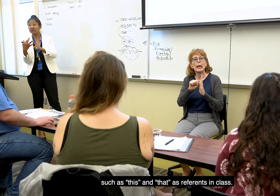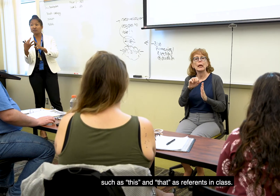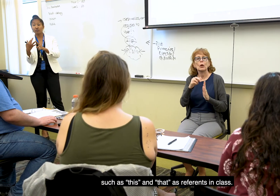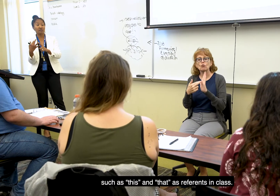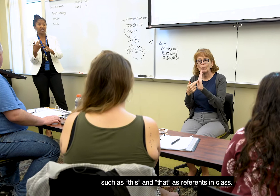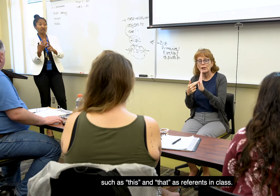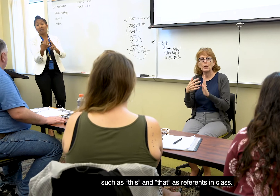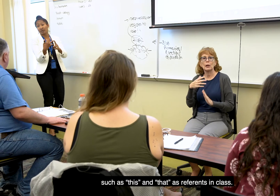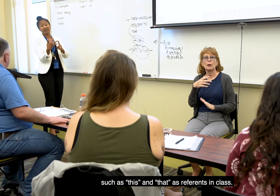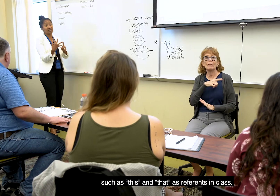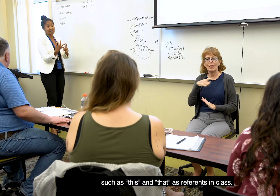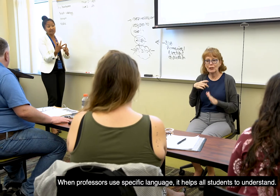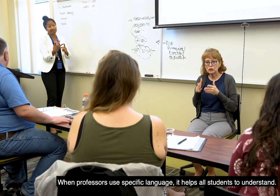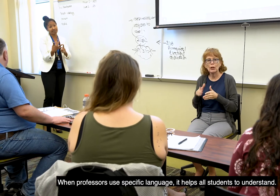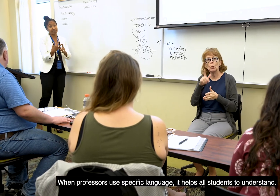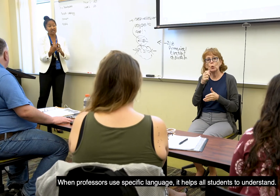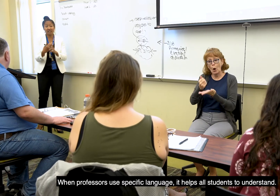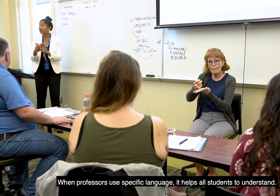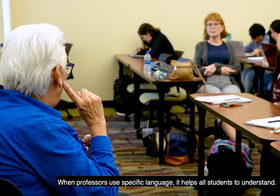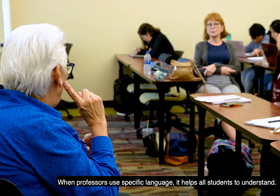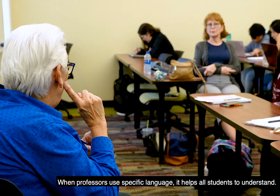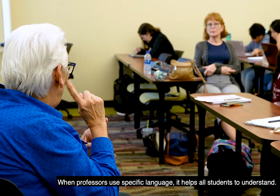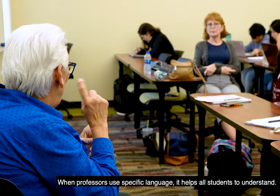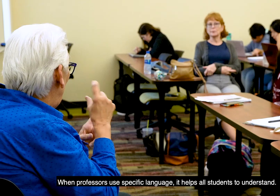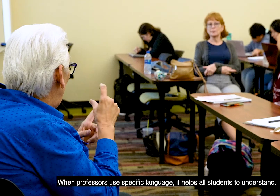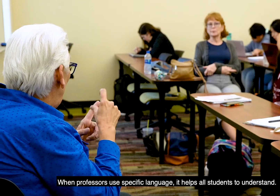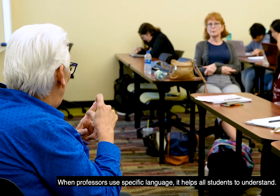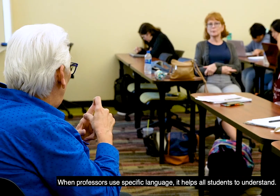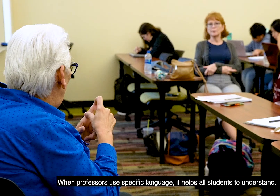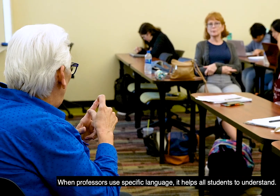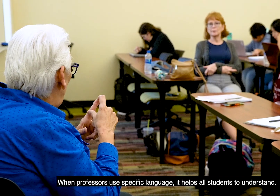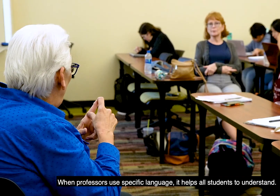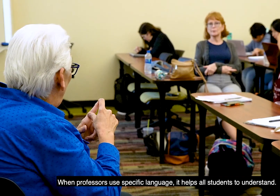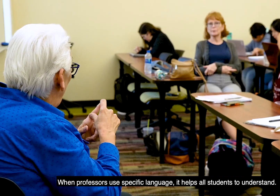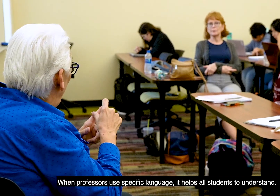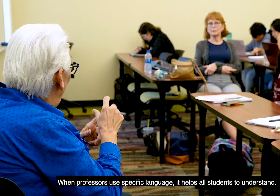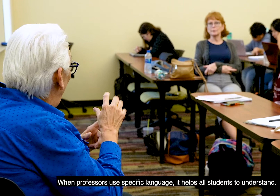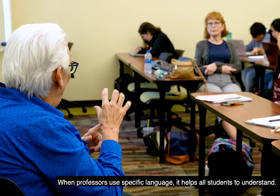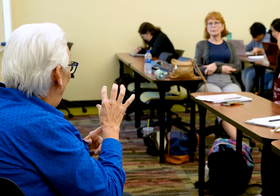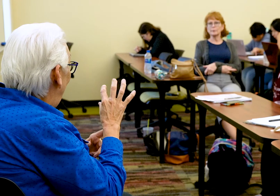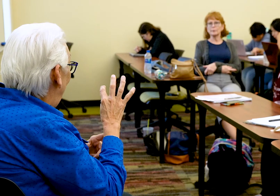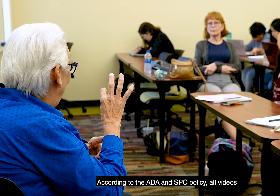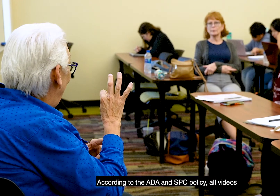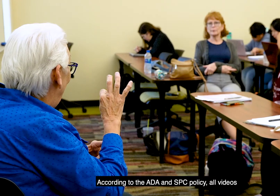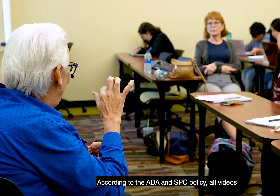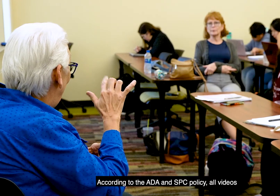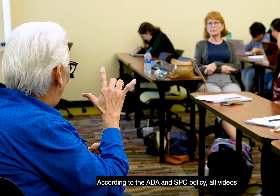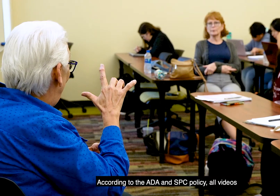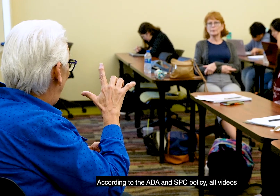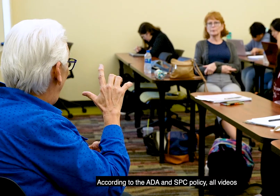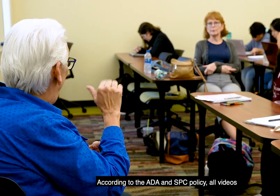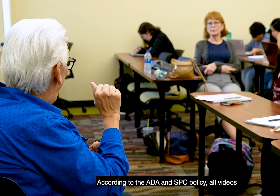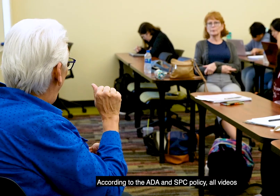and that as reference in class. When professors use specific language, it helps all students to understand. According